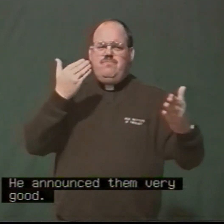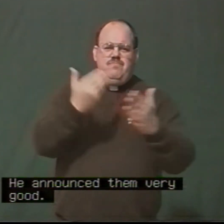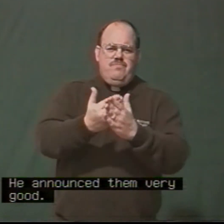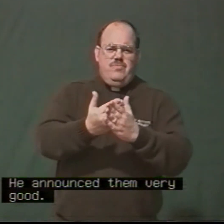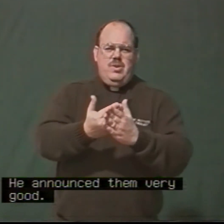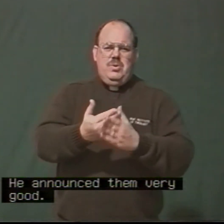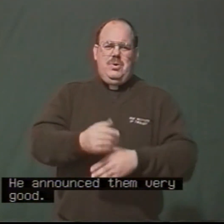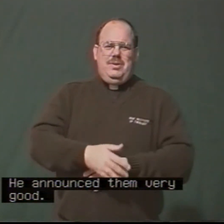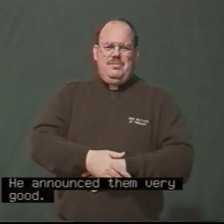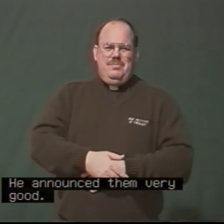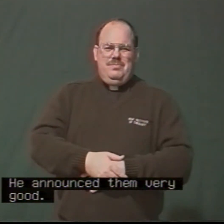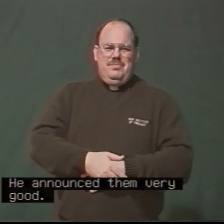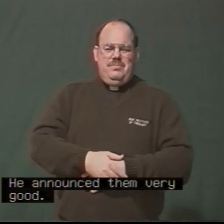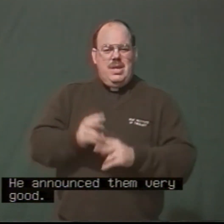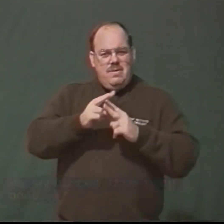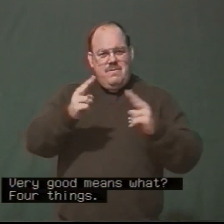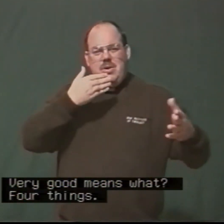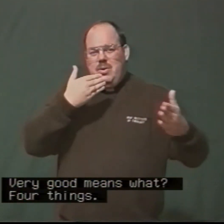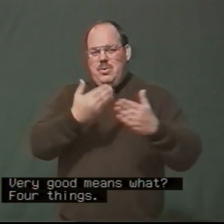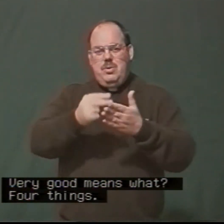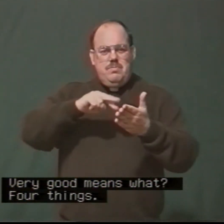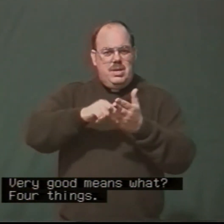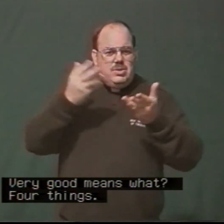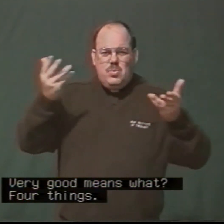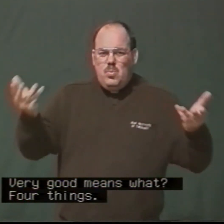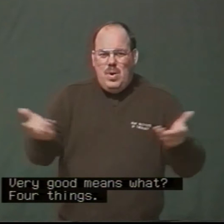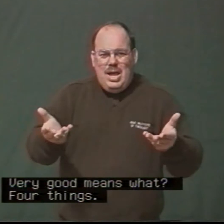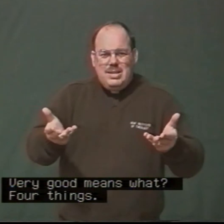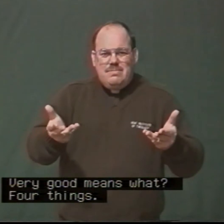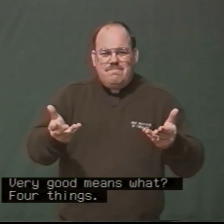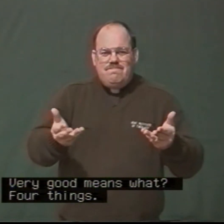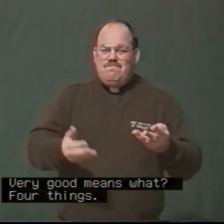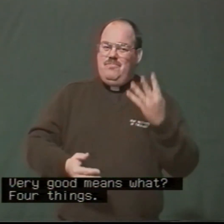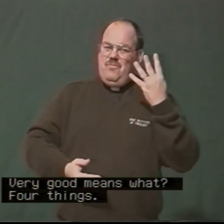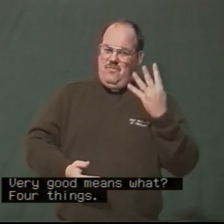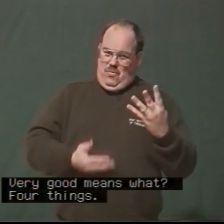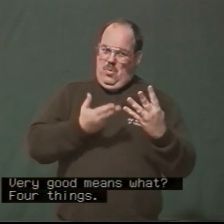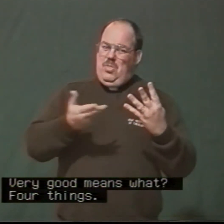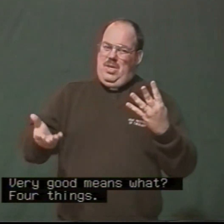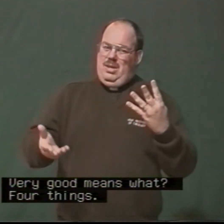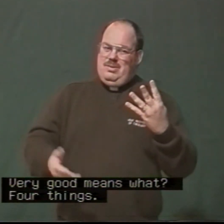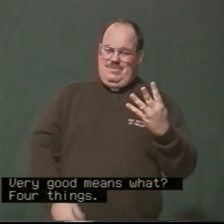He announced them very good. Very good means what? Four things.